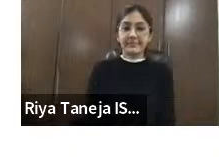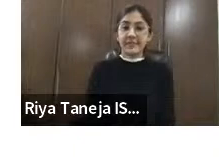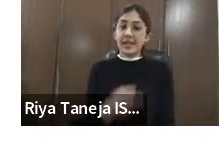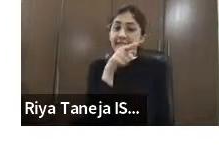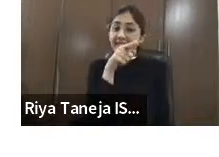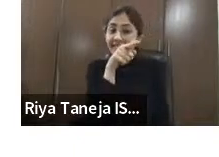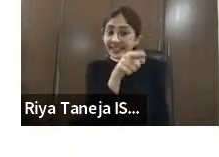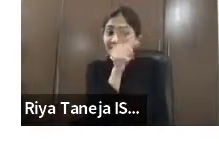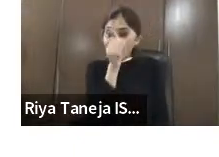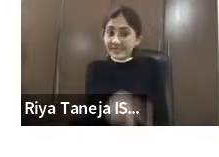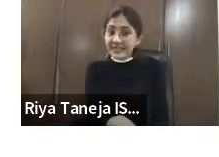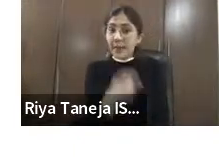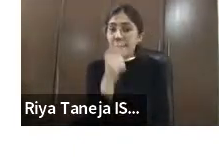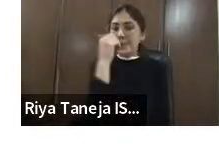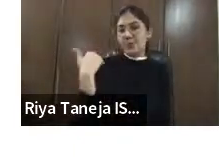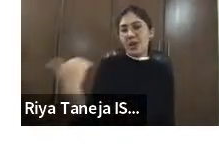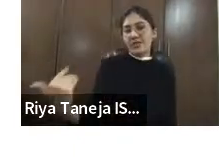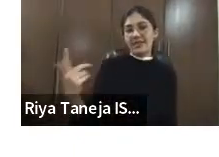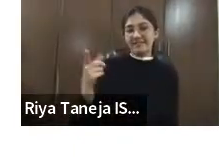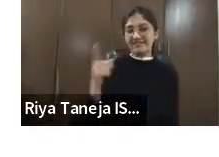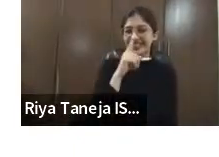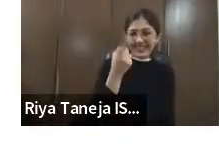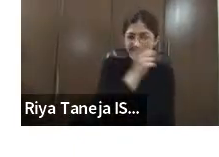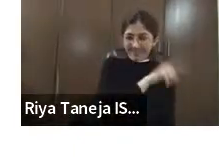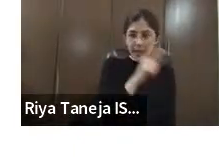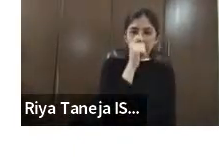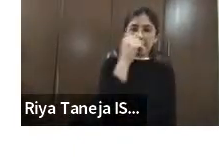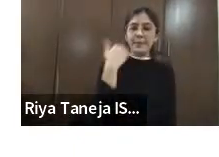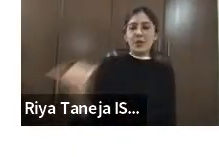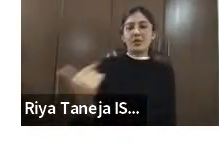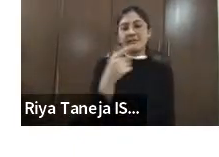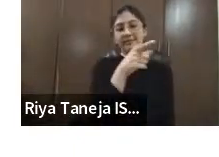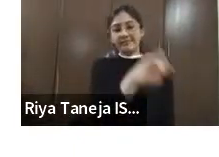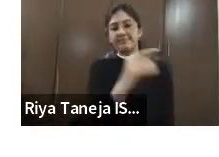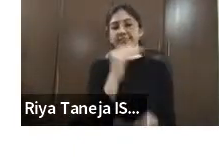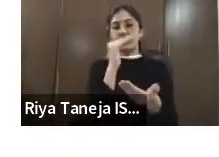That's Mansi's brother with the award on her behalf.